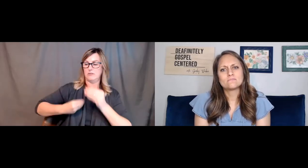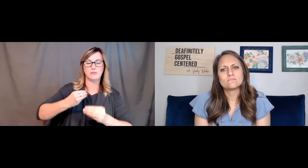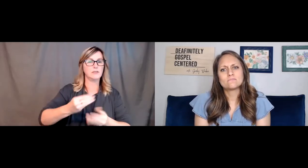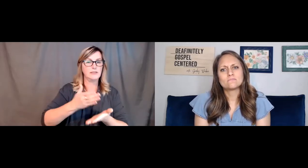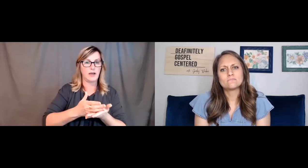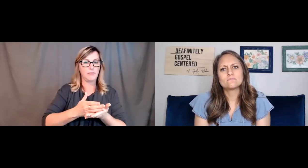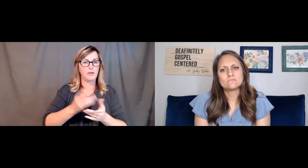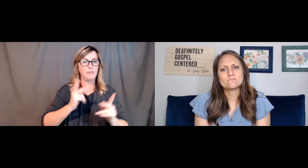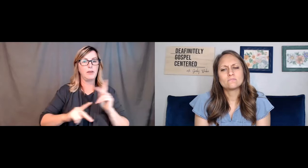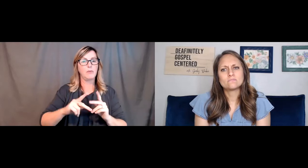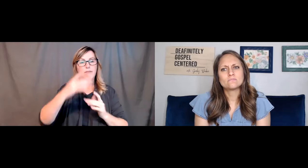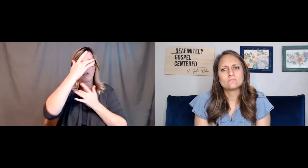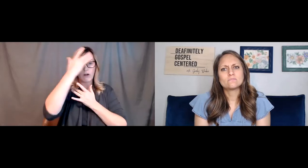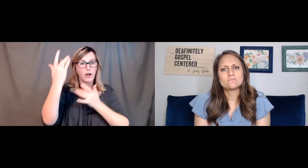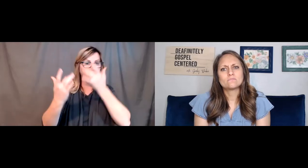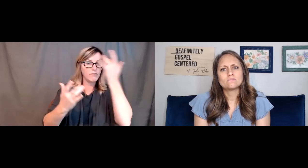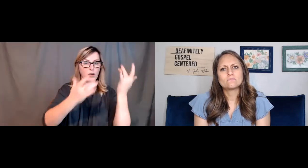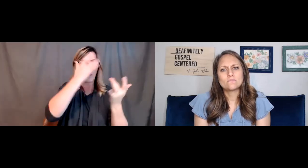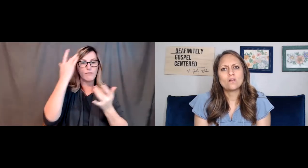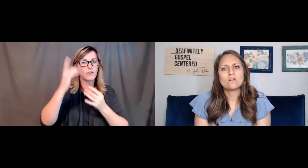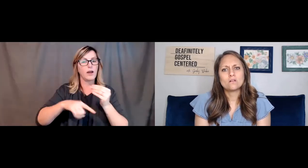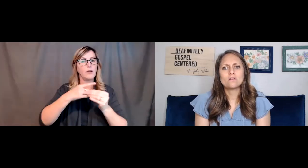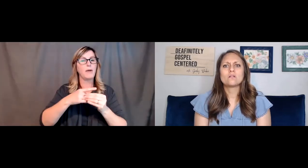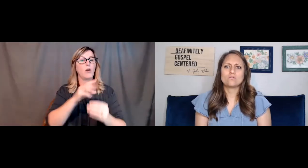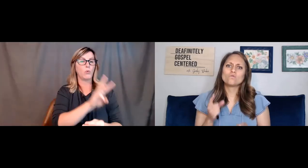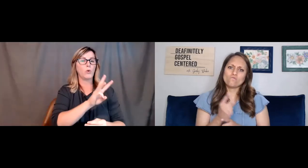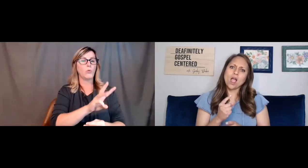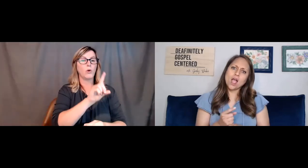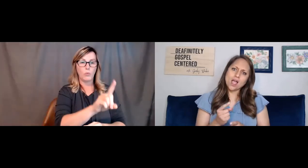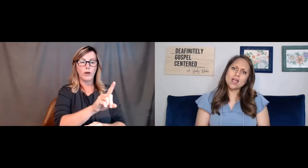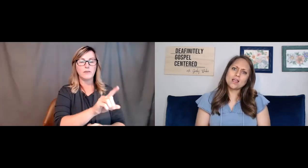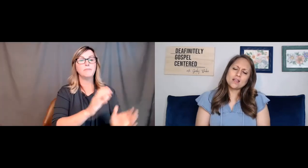Their experiences, their stories don't get passed on because they get forgotten.